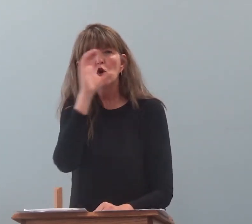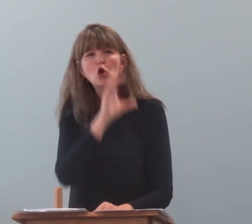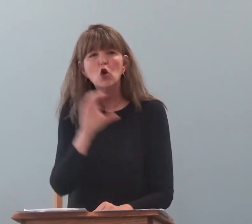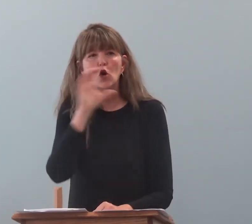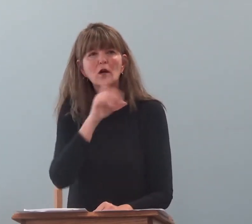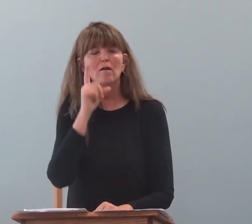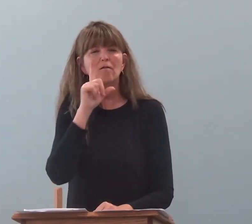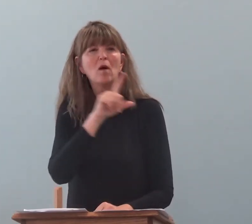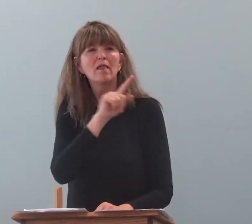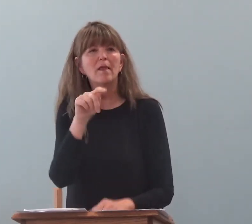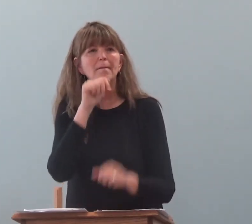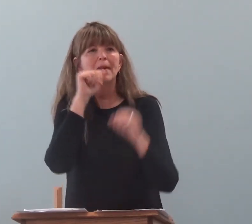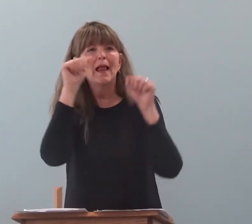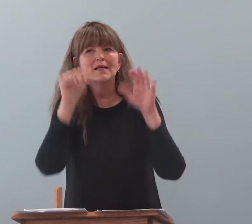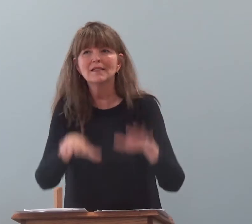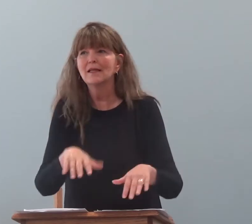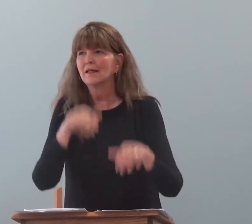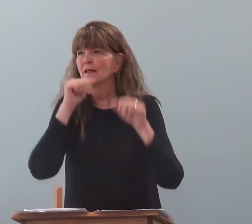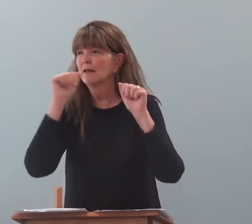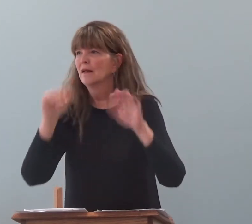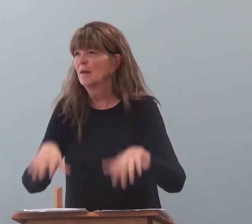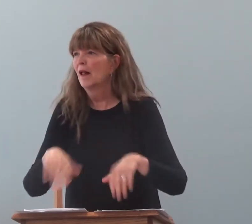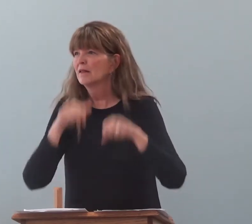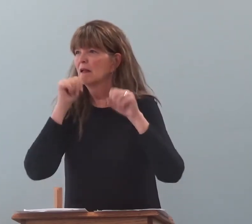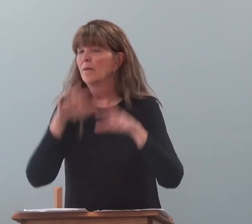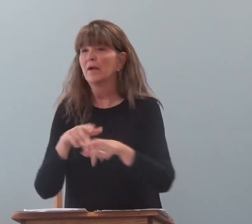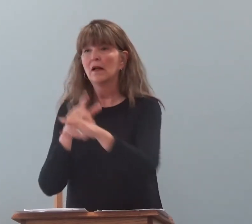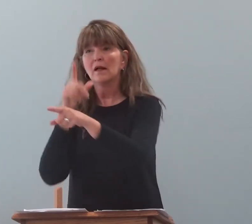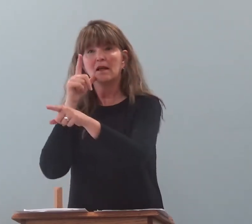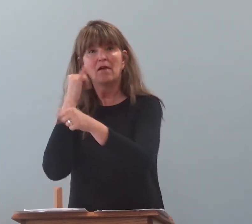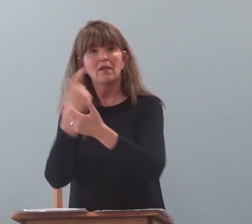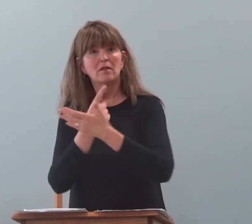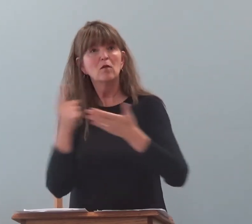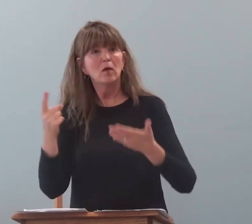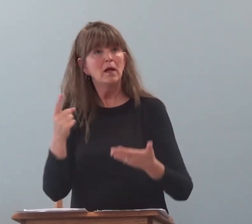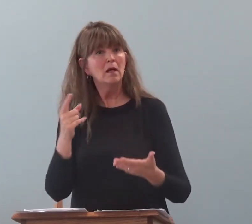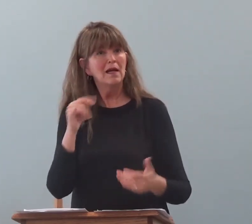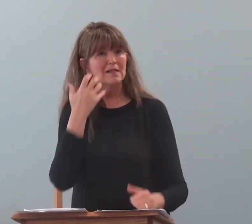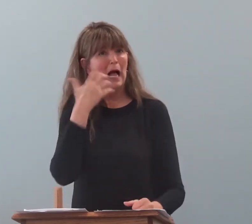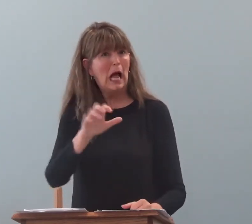for bad things to happen, but what we do need to do is look for the blessings within